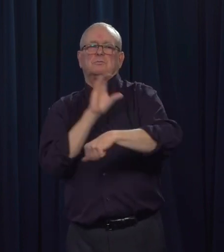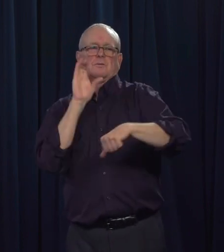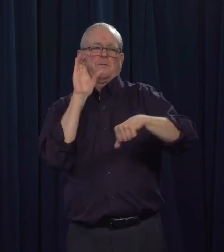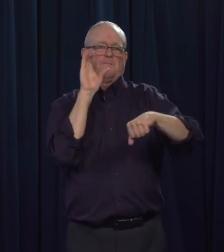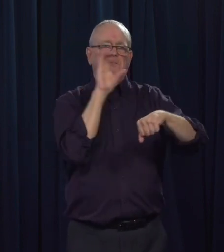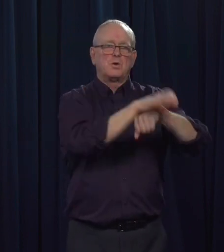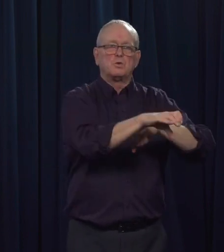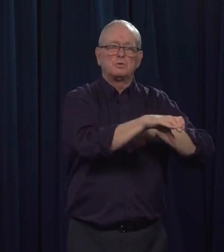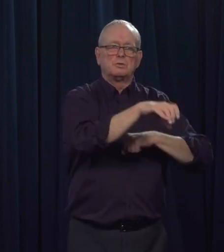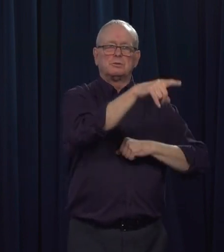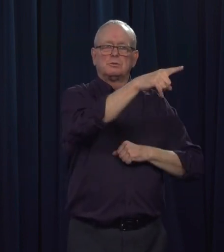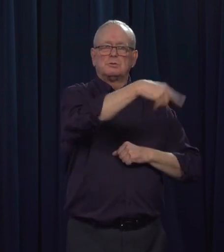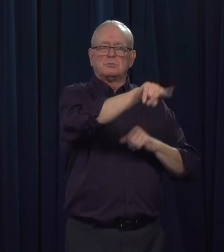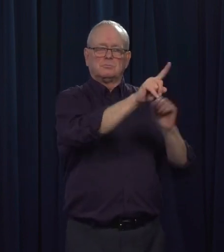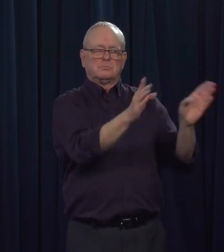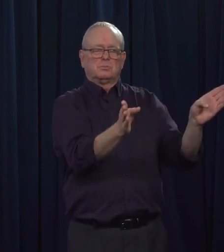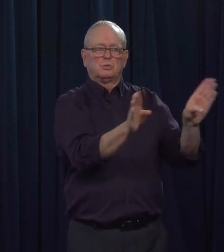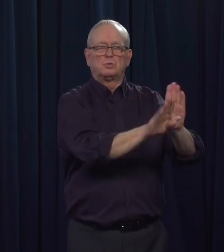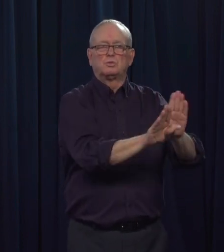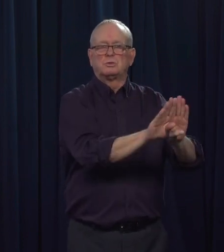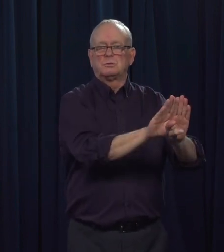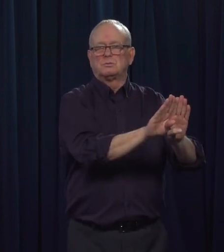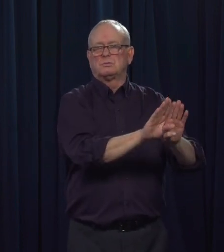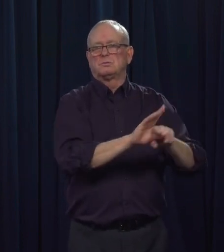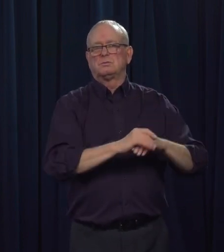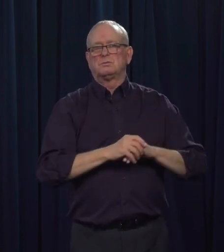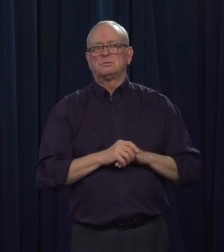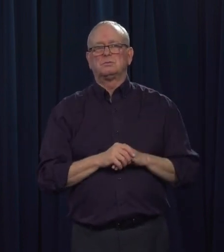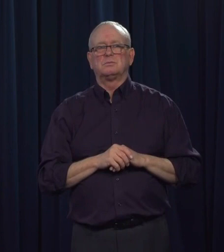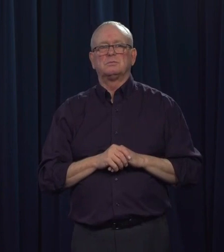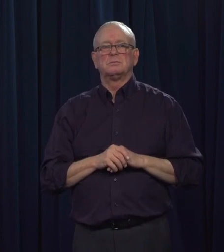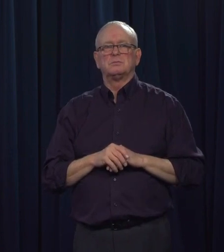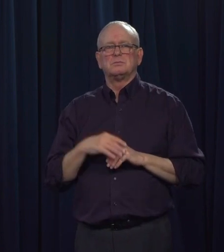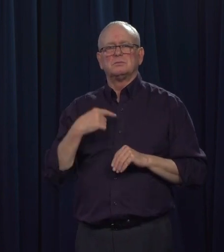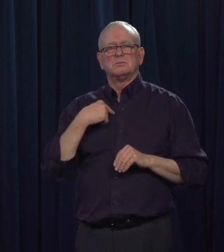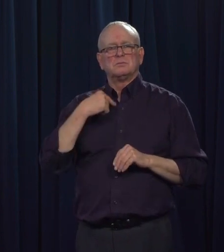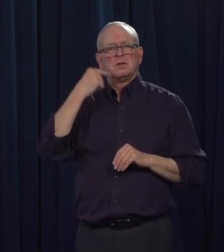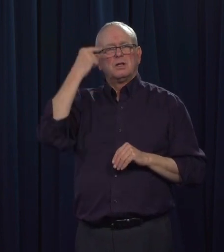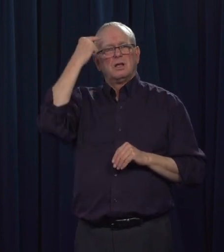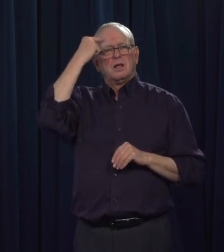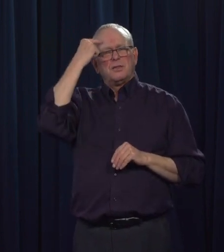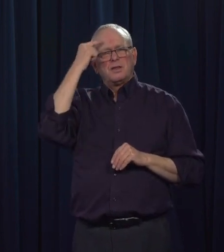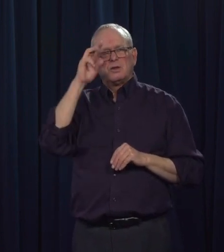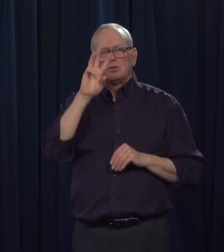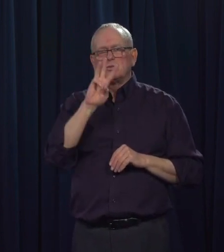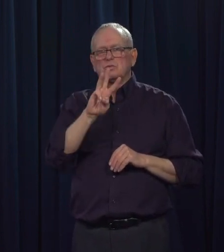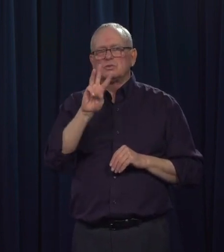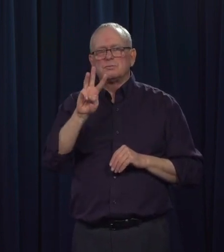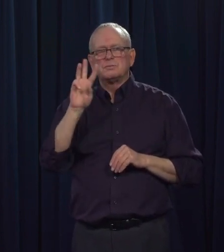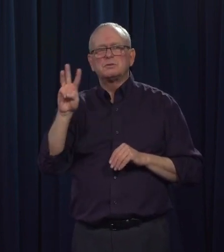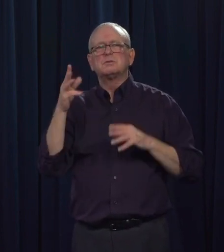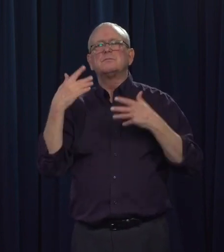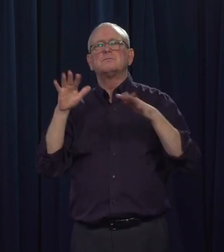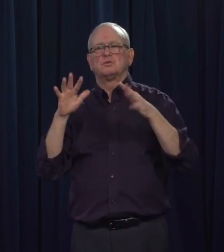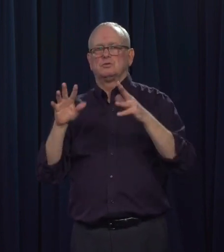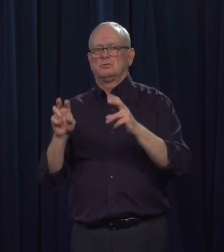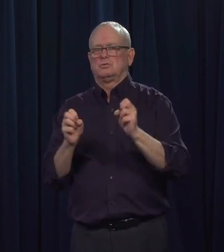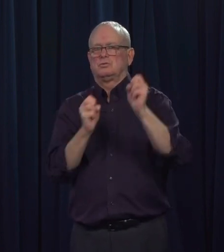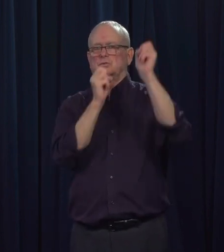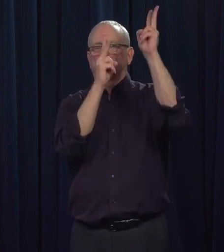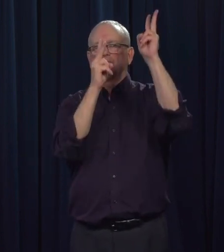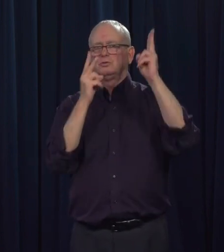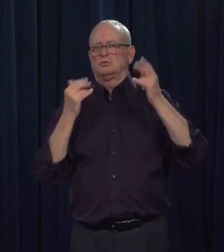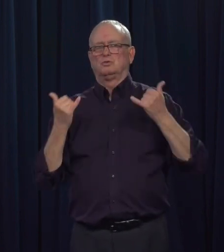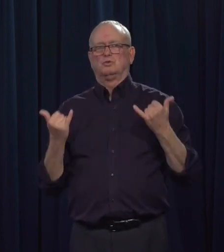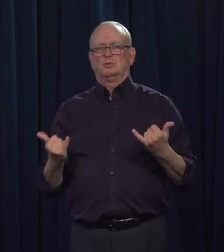measures. So that, again, that information I believe went up today on our website to make sure that Albertans know who they